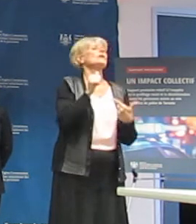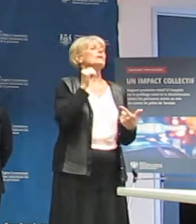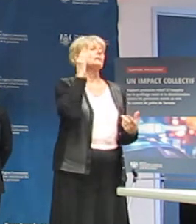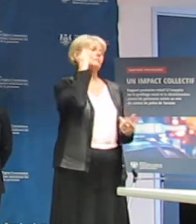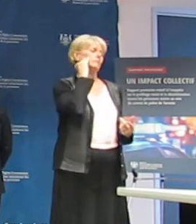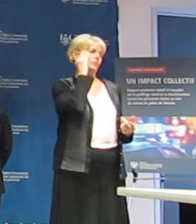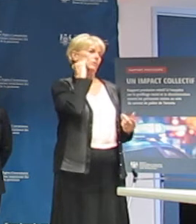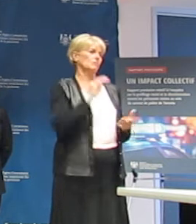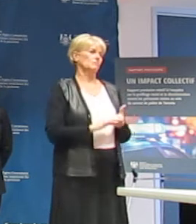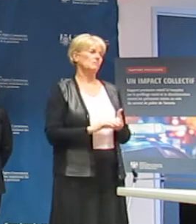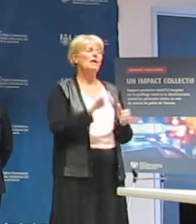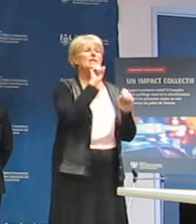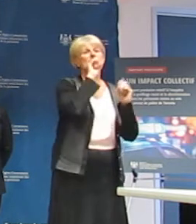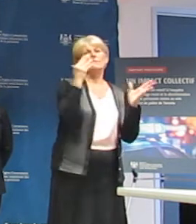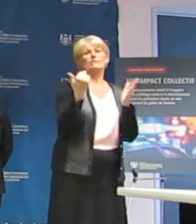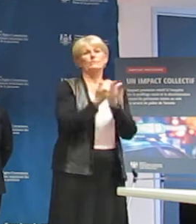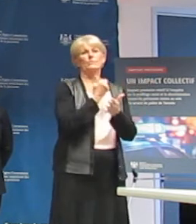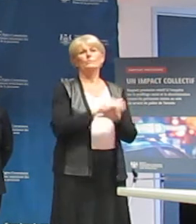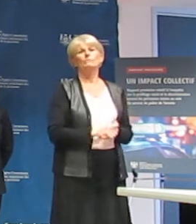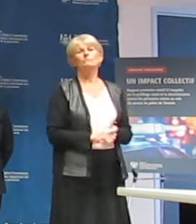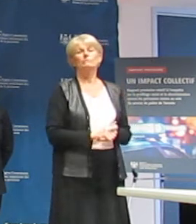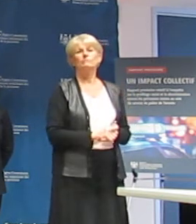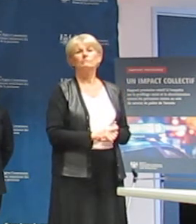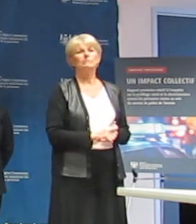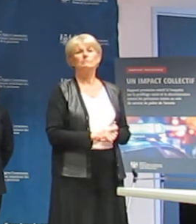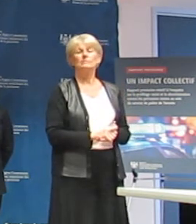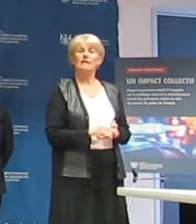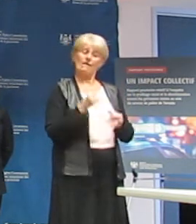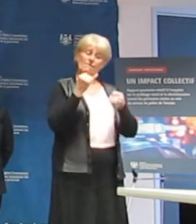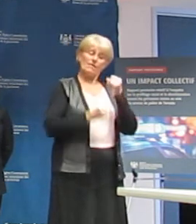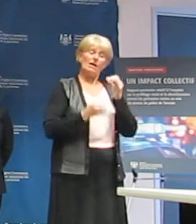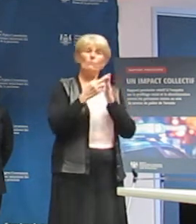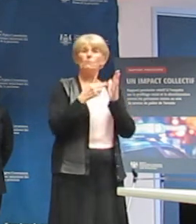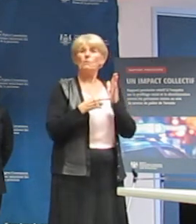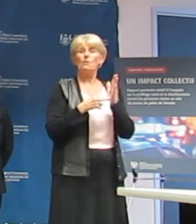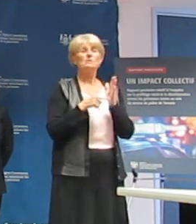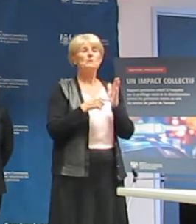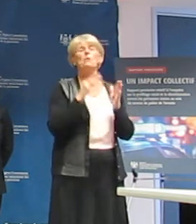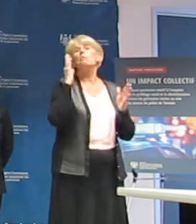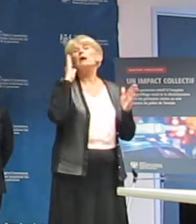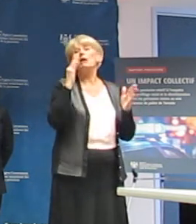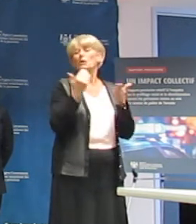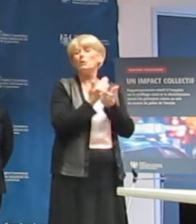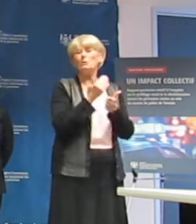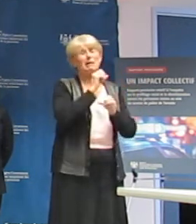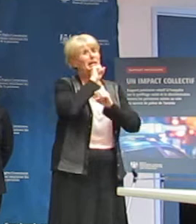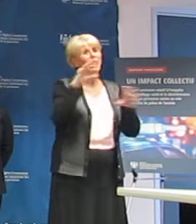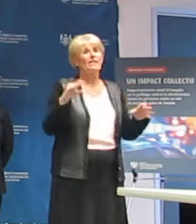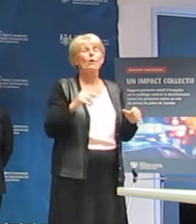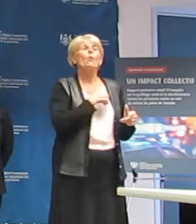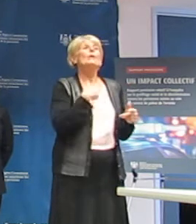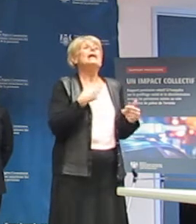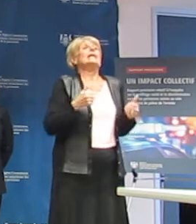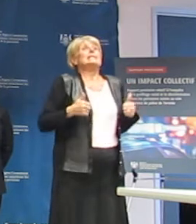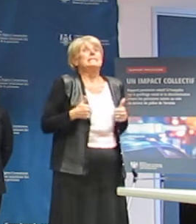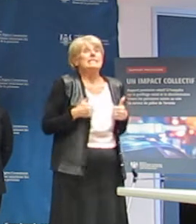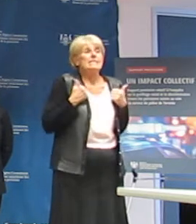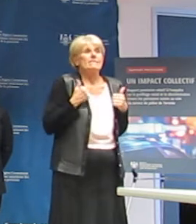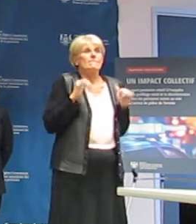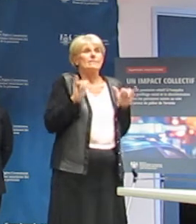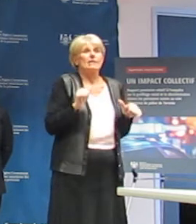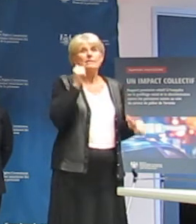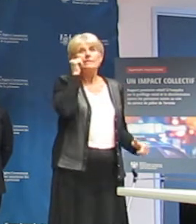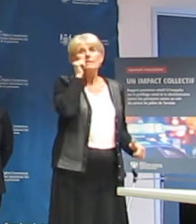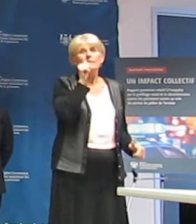experience. This is not new. The final report won't be new We live this